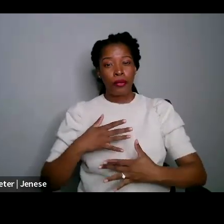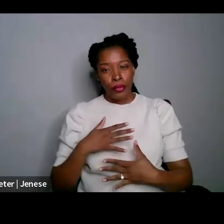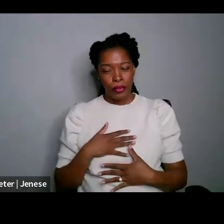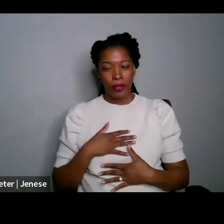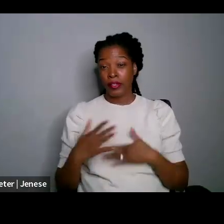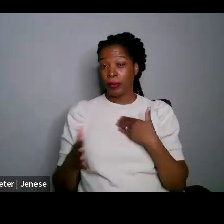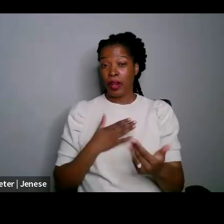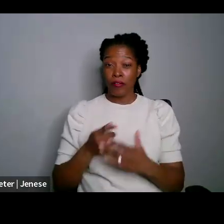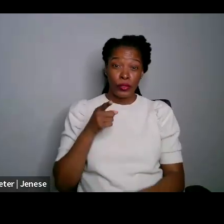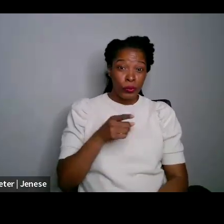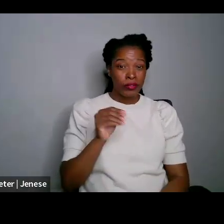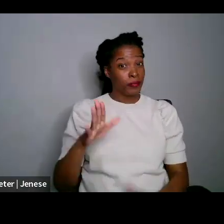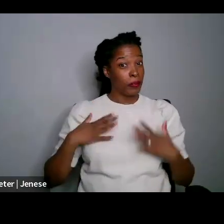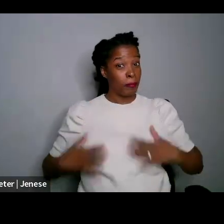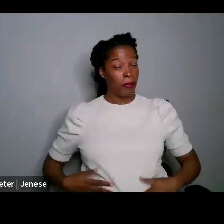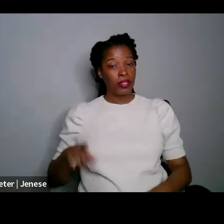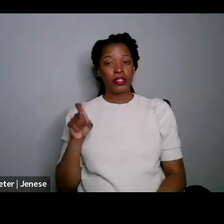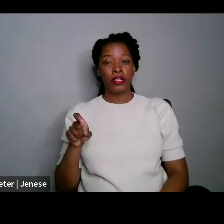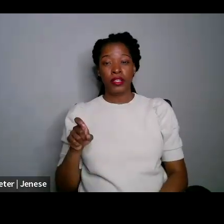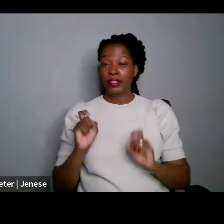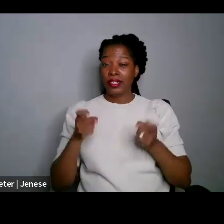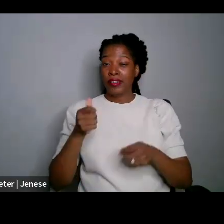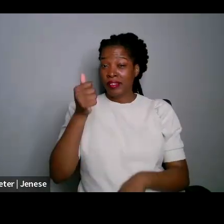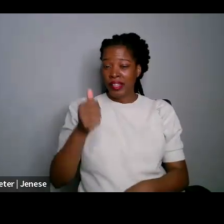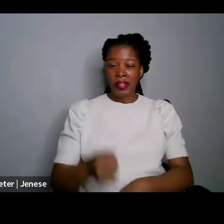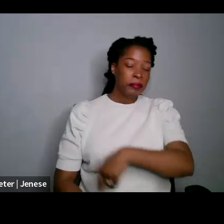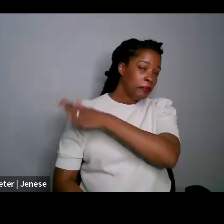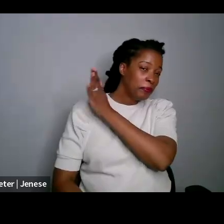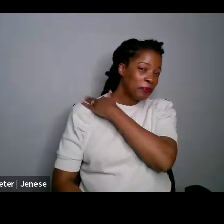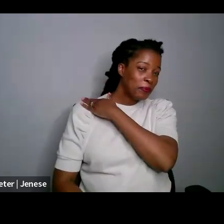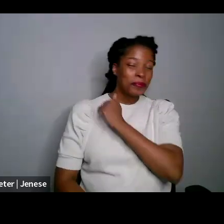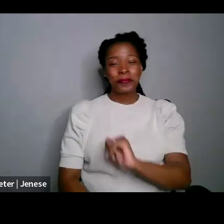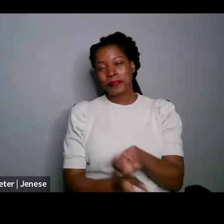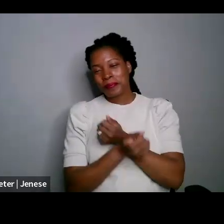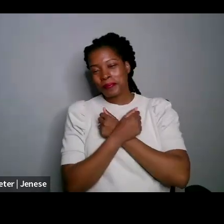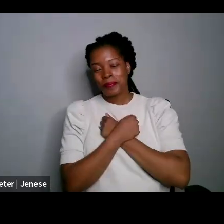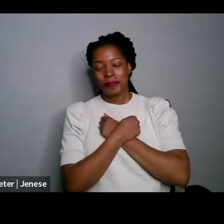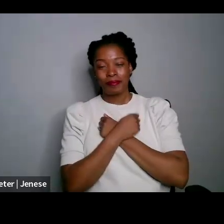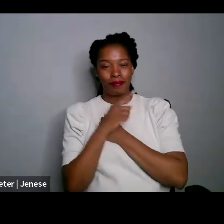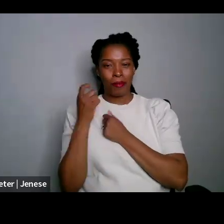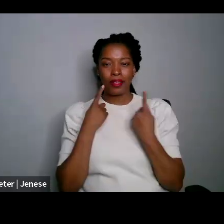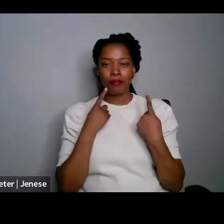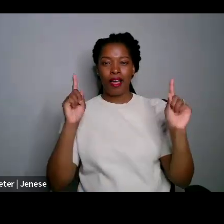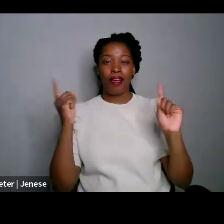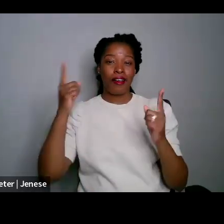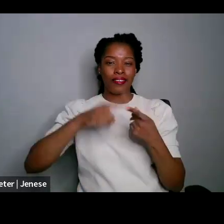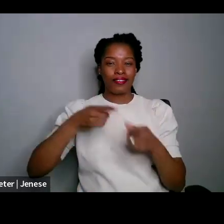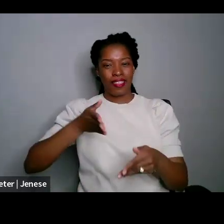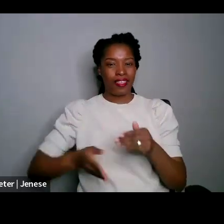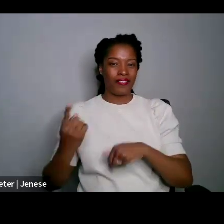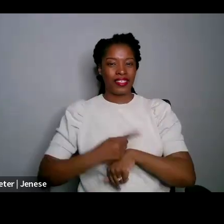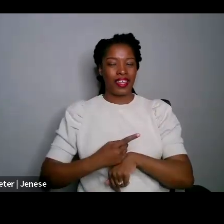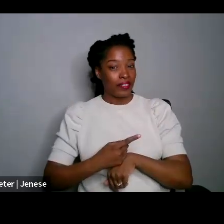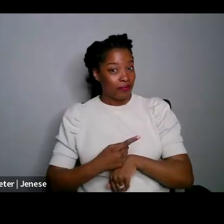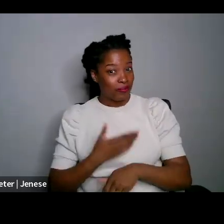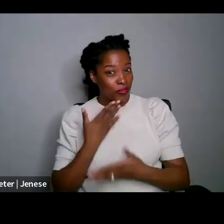your body needs, and give yourself a pat on the back and a hug for making it to the end of the day. You did it. Good job. And as